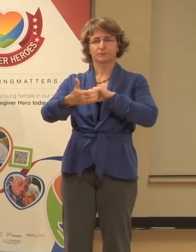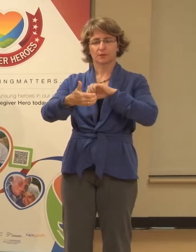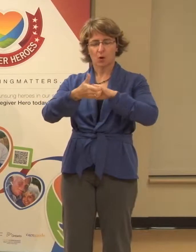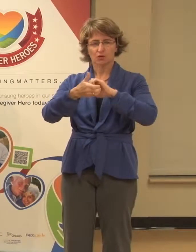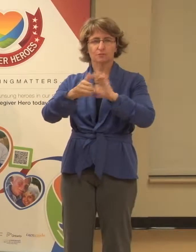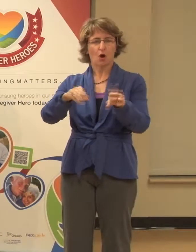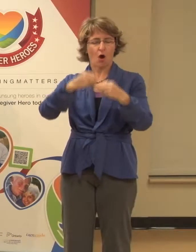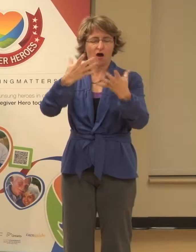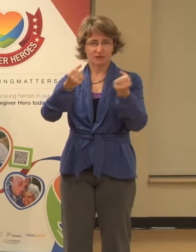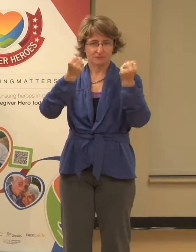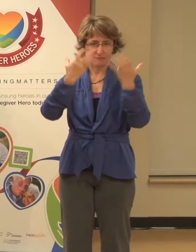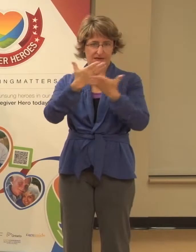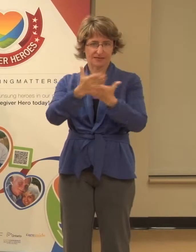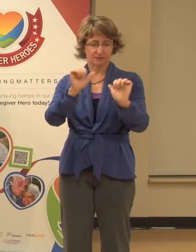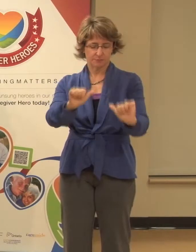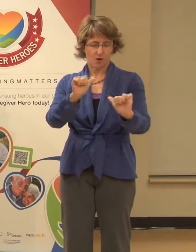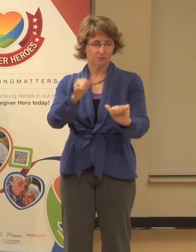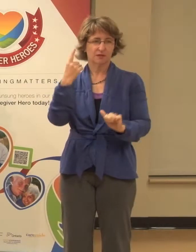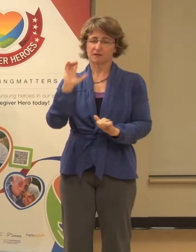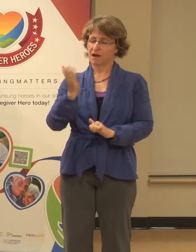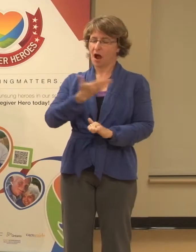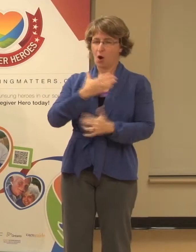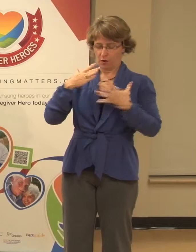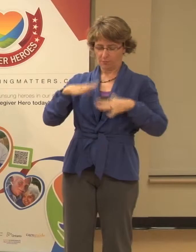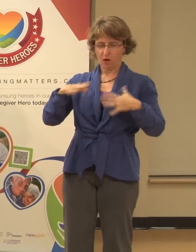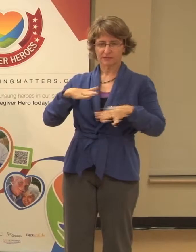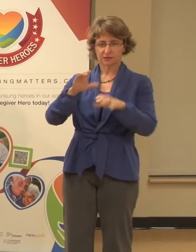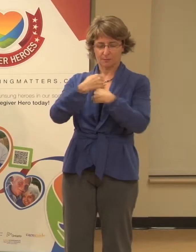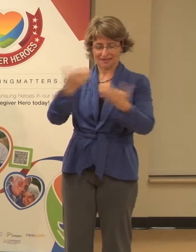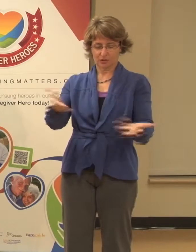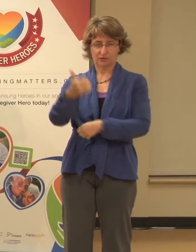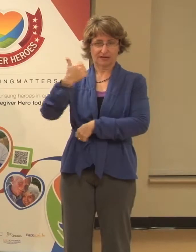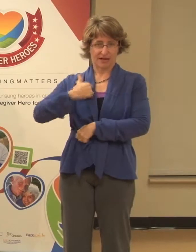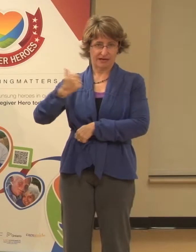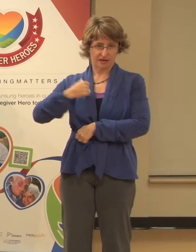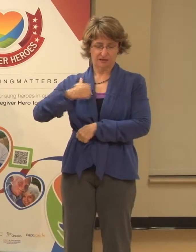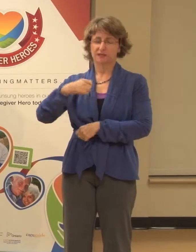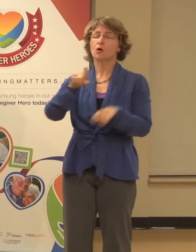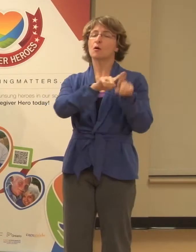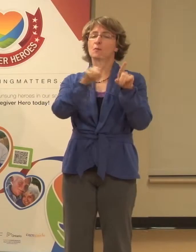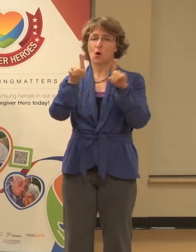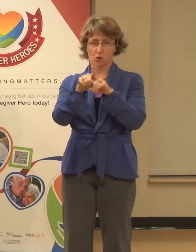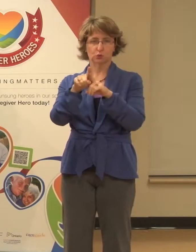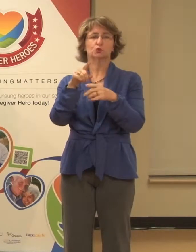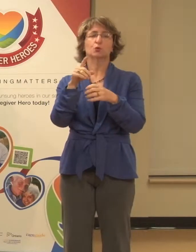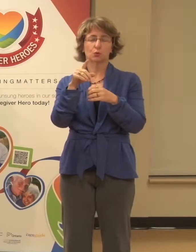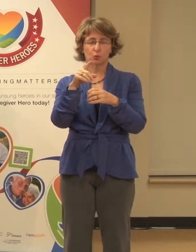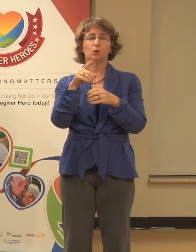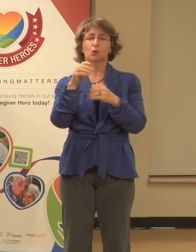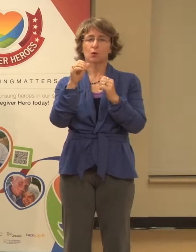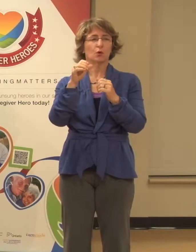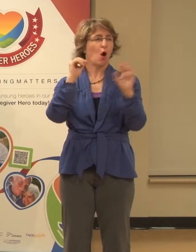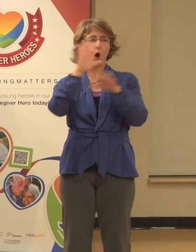offer as many items as possible. Our products are made in Canada, and they're also made,